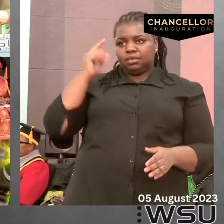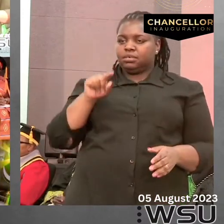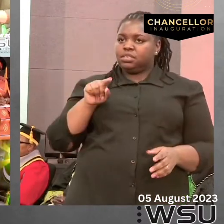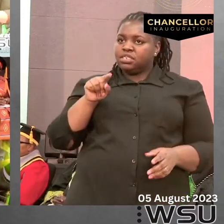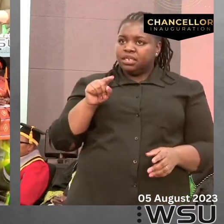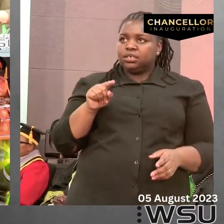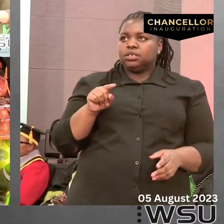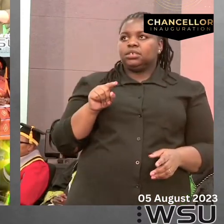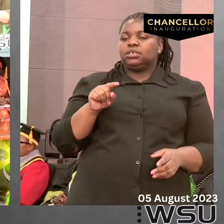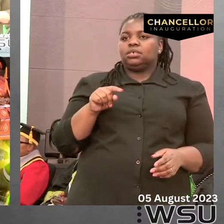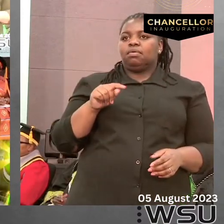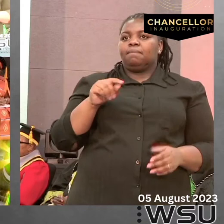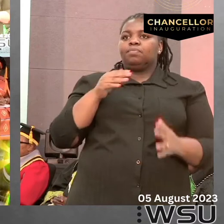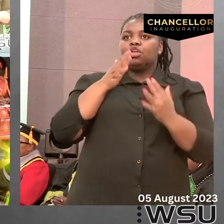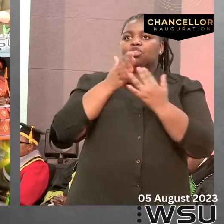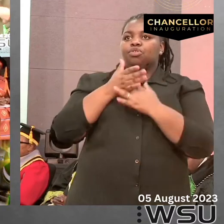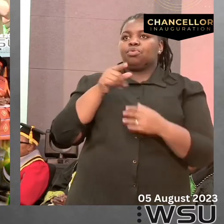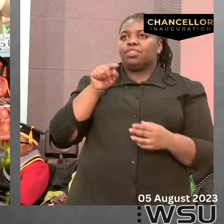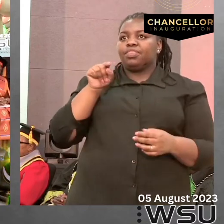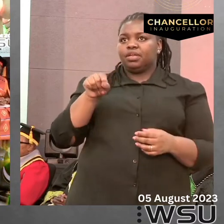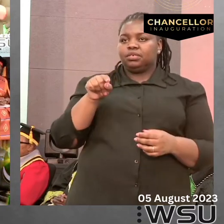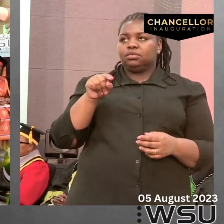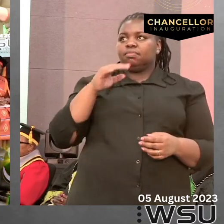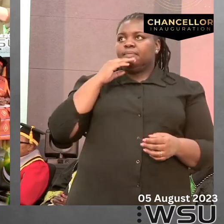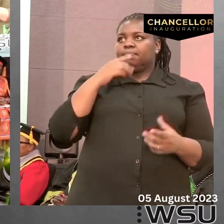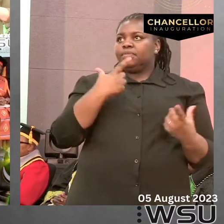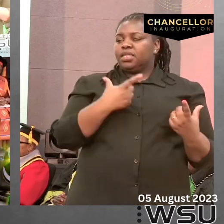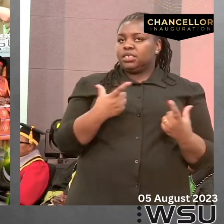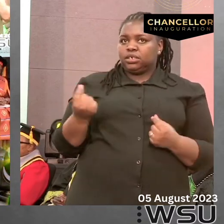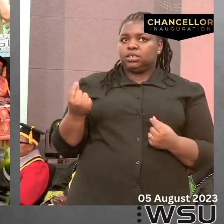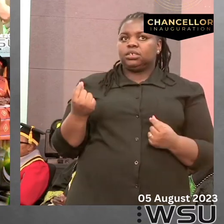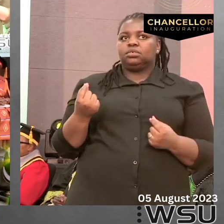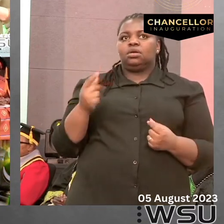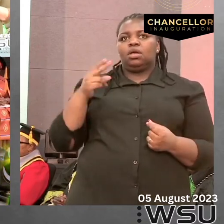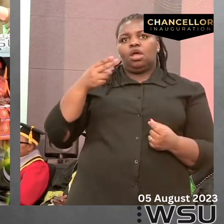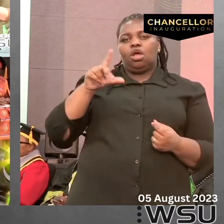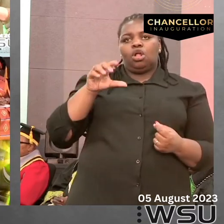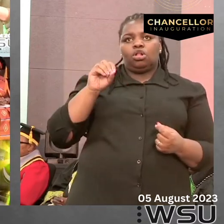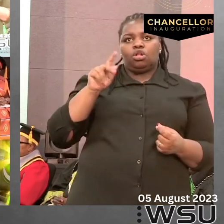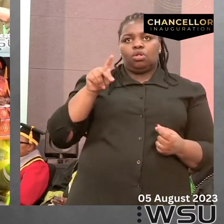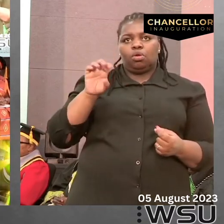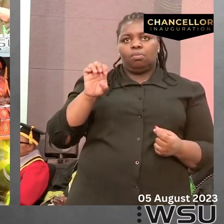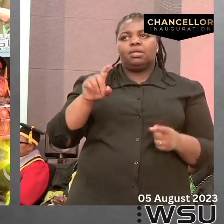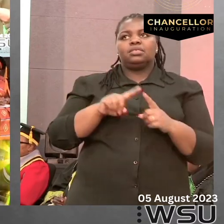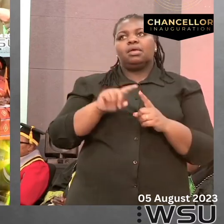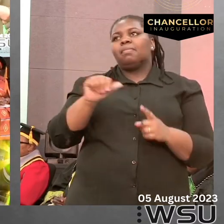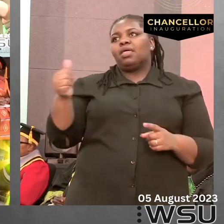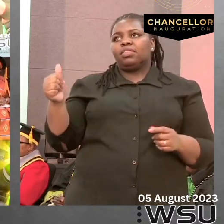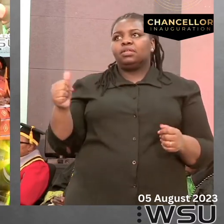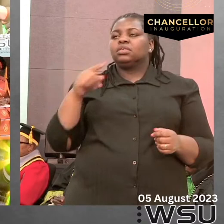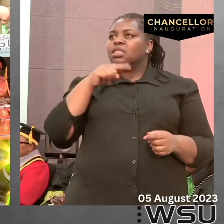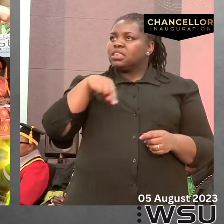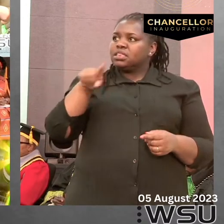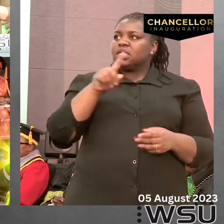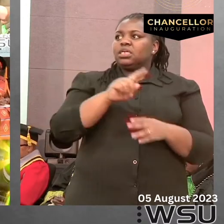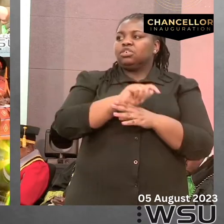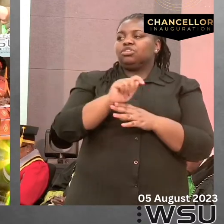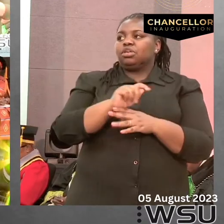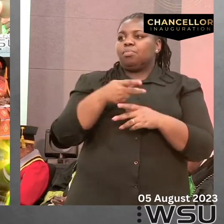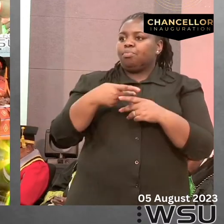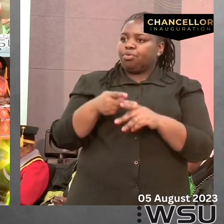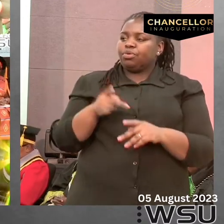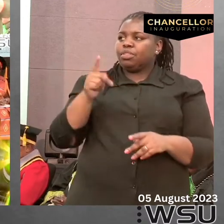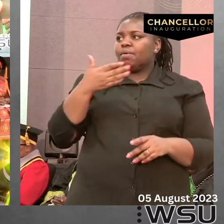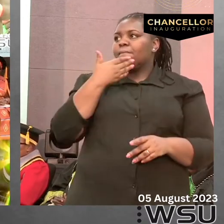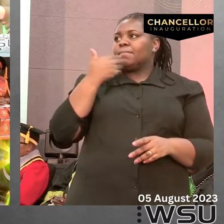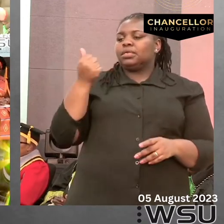faculty. And through that, Selwyn Miller, Dick Bikoyana, Shope, and others, they trained and produced some of the